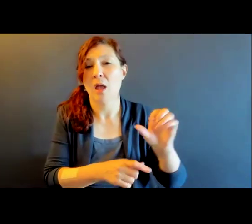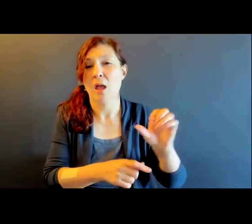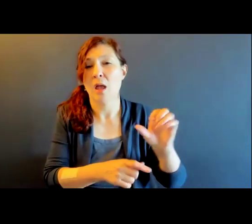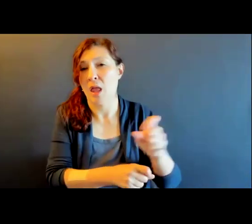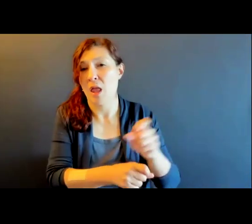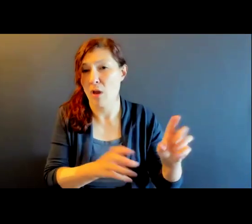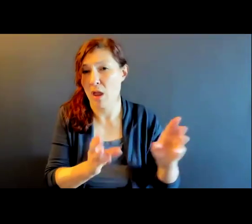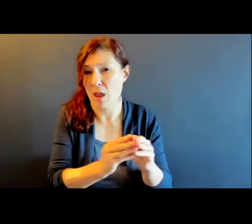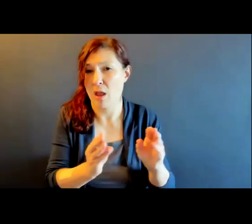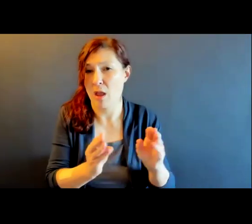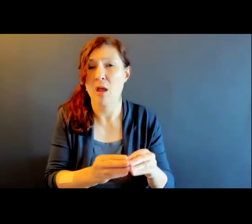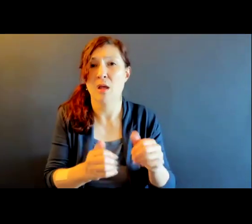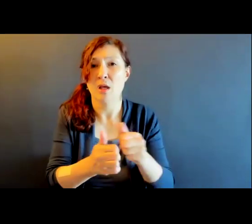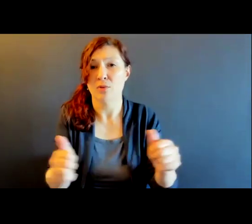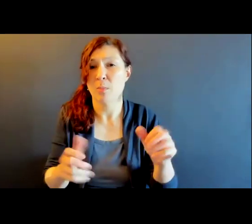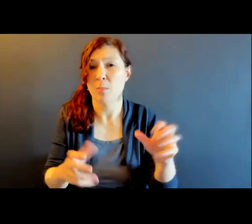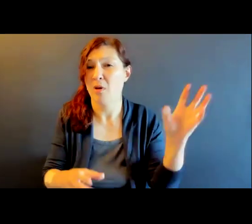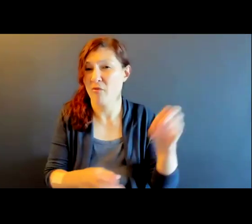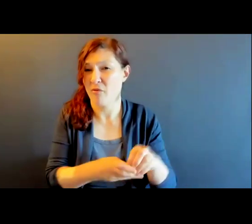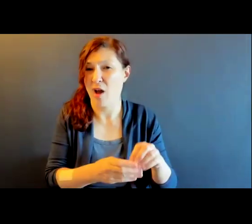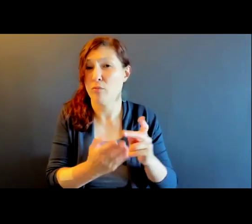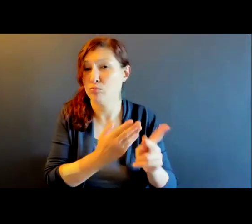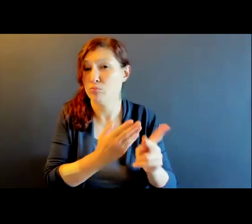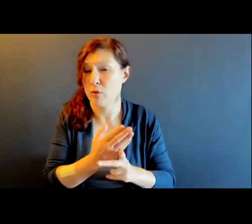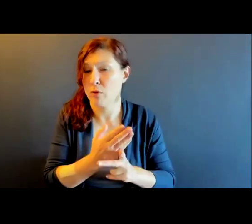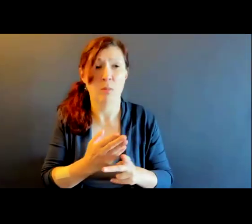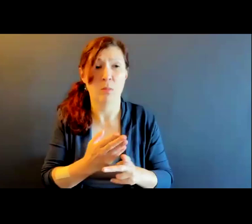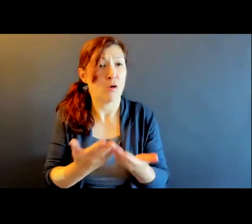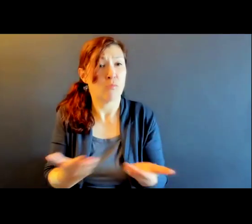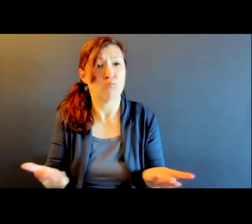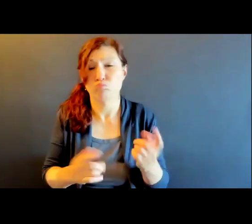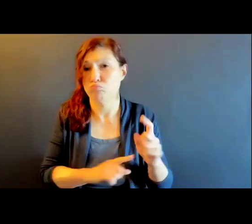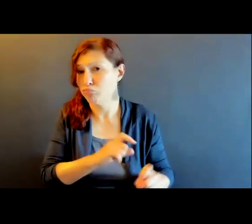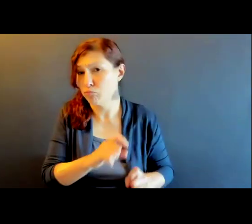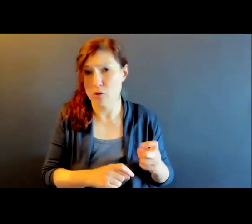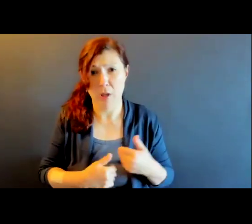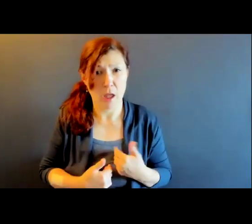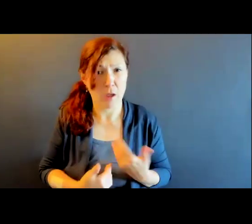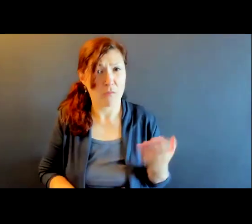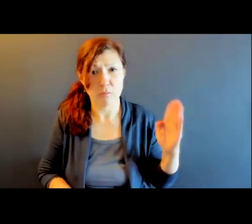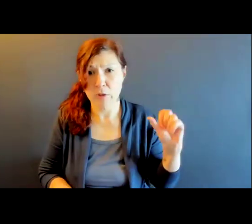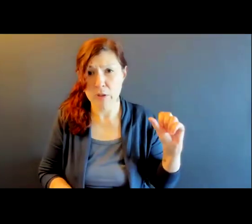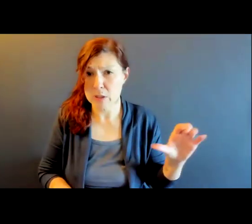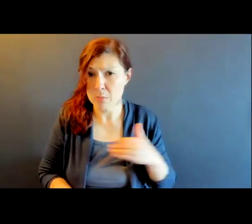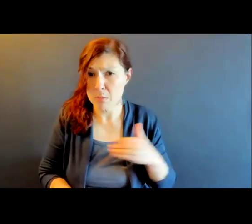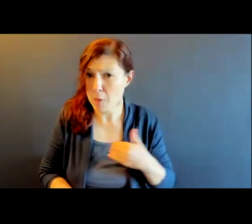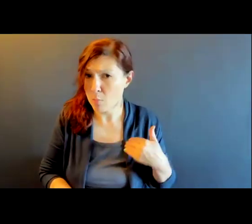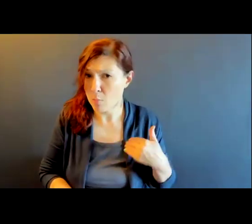become involved in the organization's programs. I'll now open it up to the committee for any questions or comments.